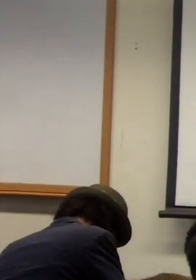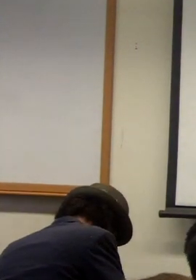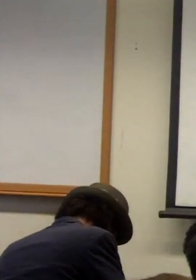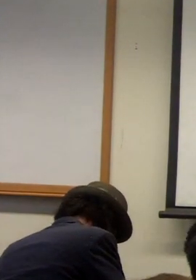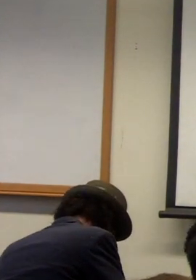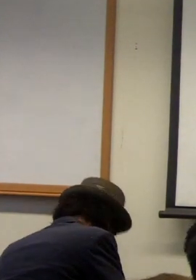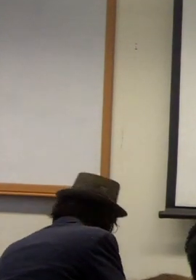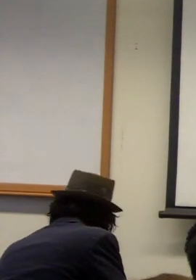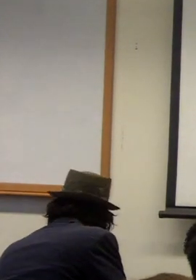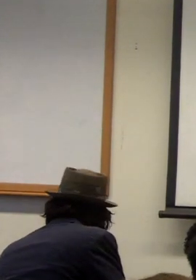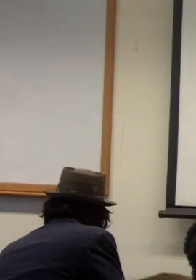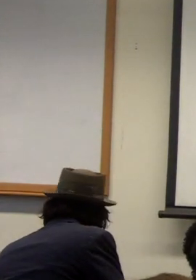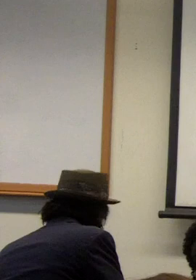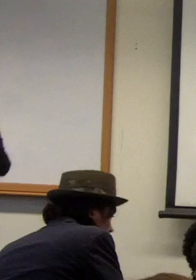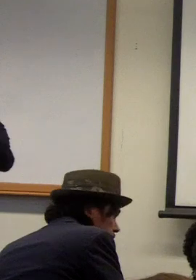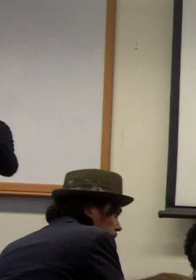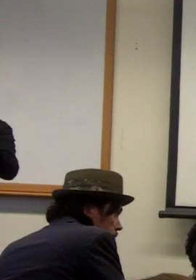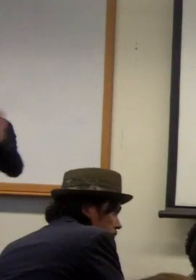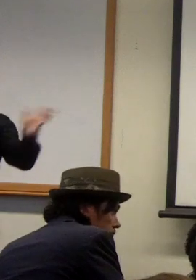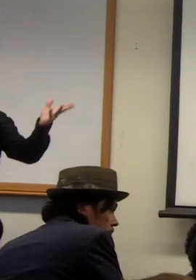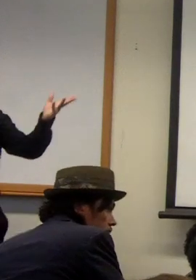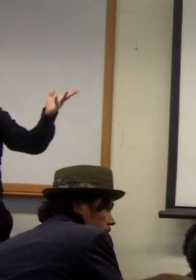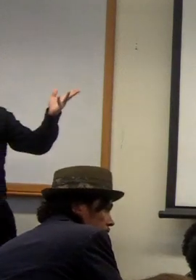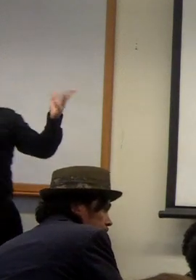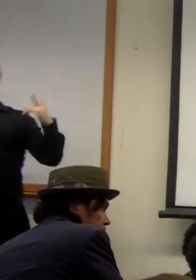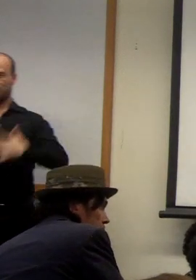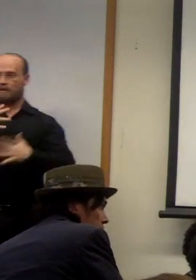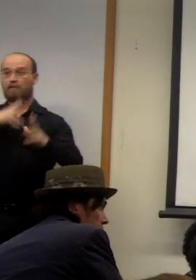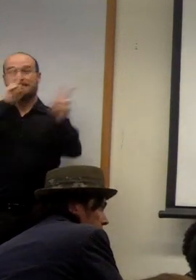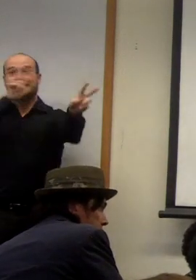which is somewhat terrifying in a lot of ways. I mean,